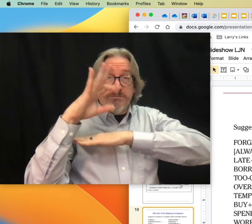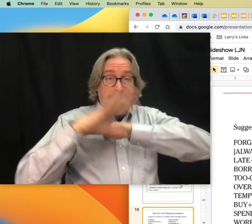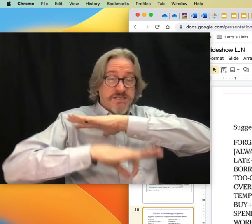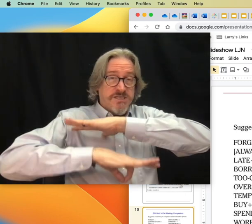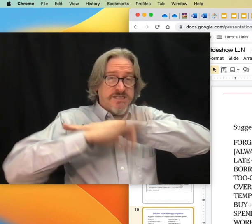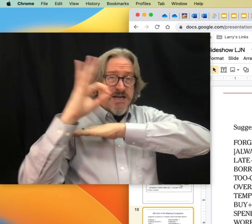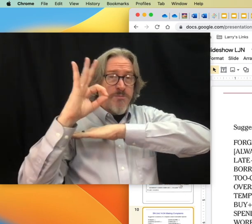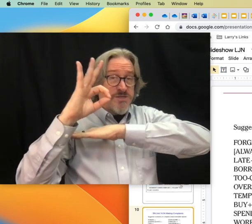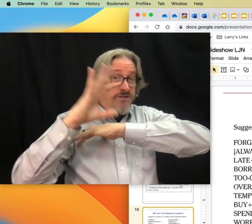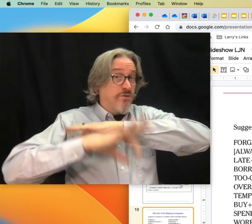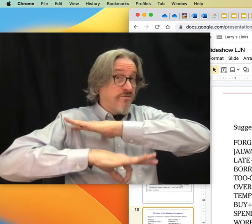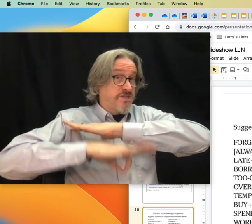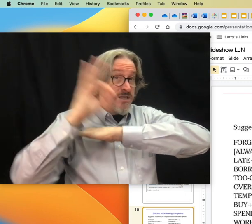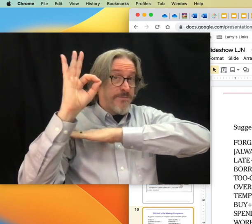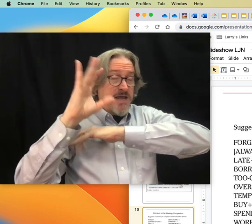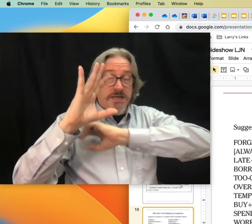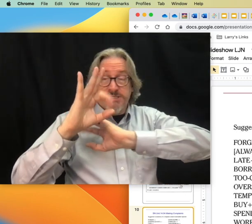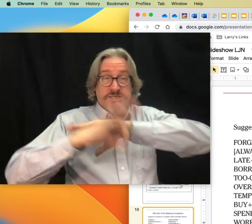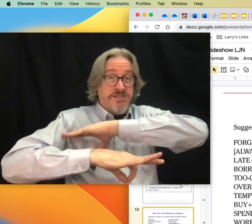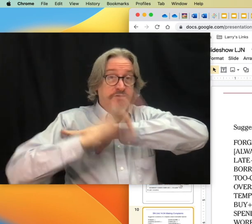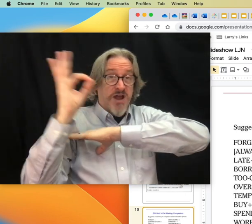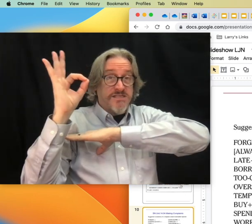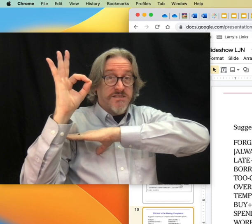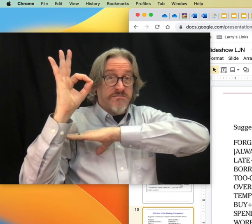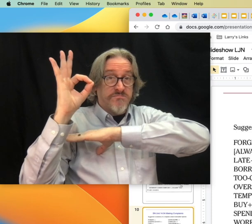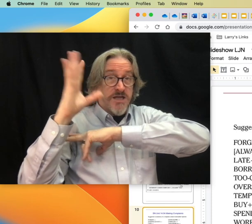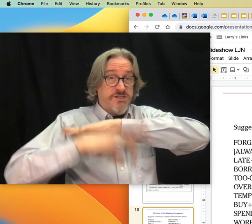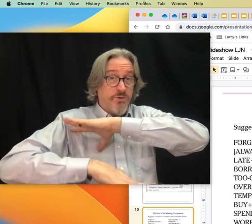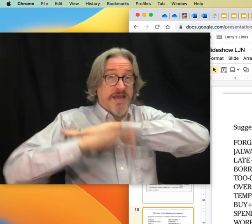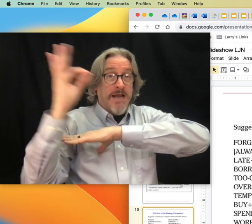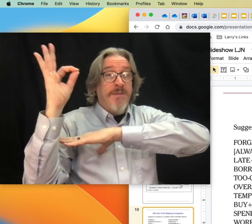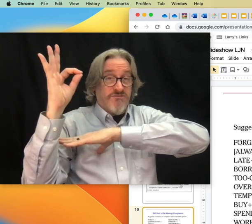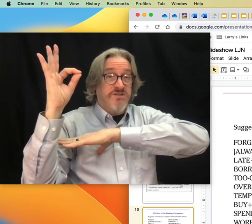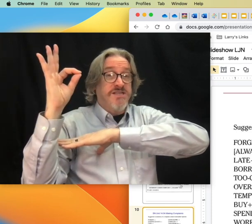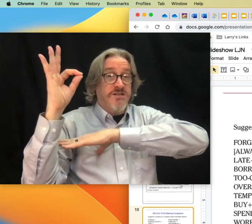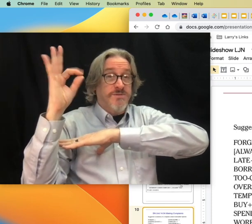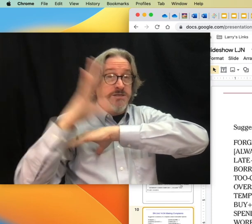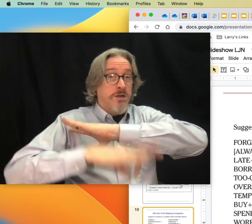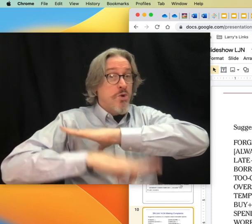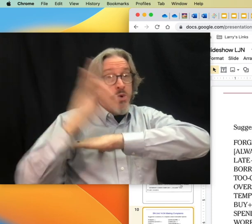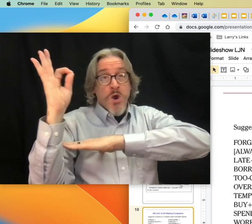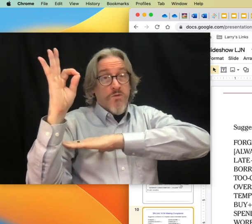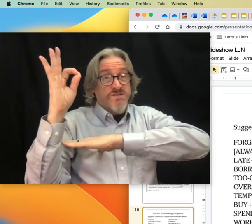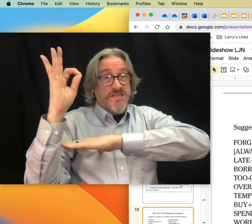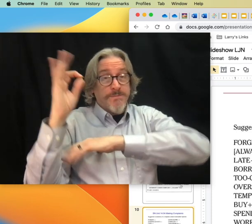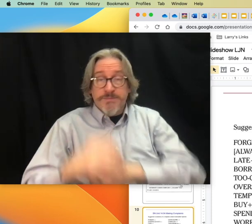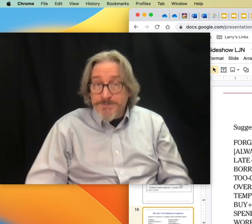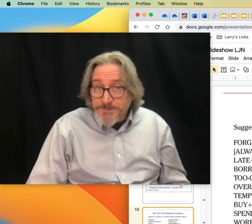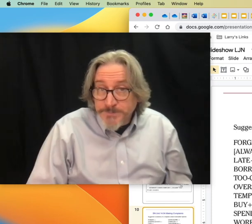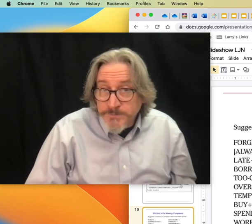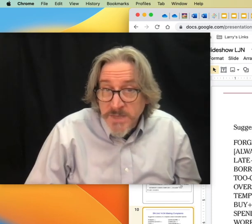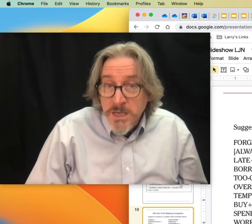Oversleep. This is the sign I most see for oversleep, and it's the sun rises. Like, so getting up after the sun has risen.